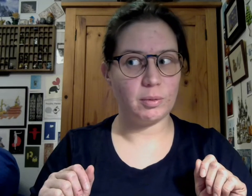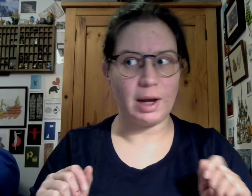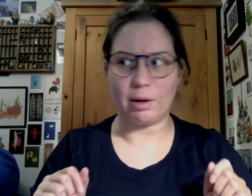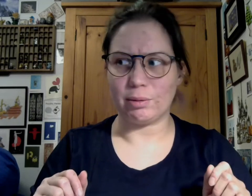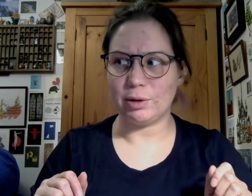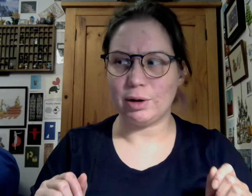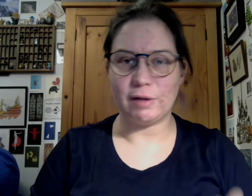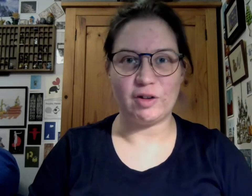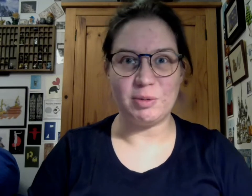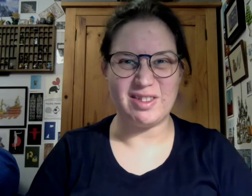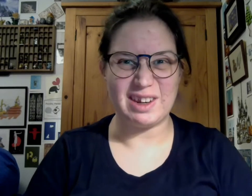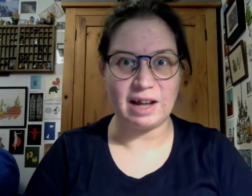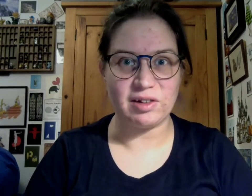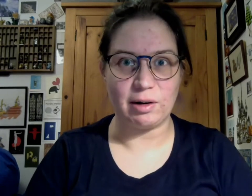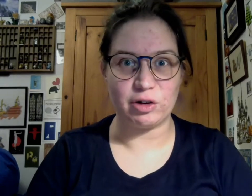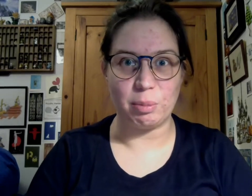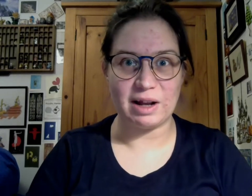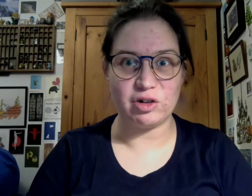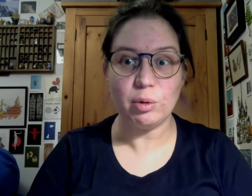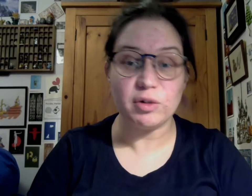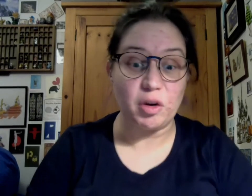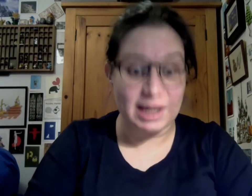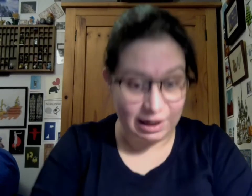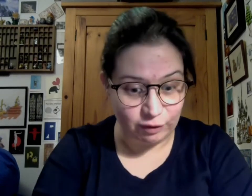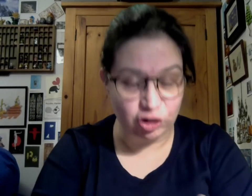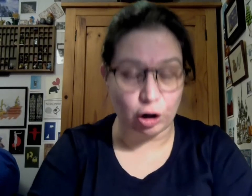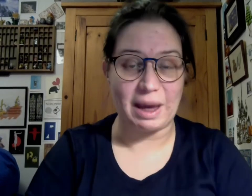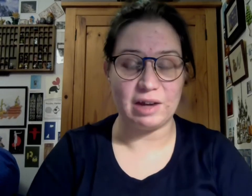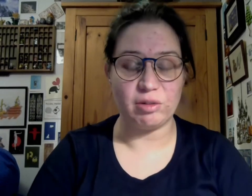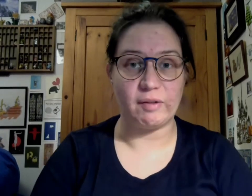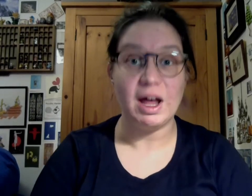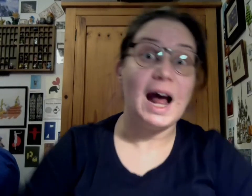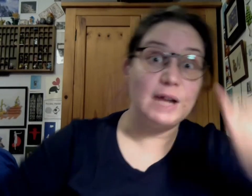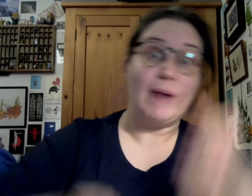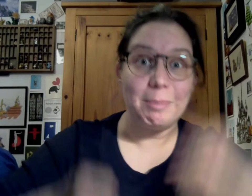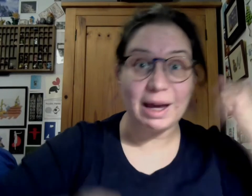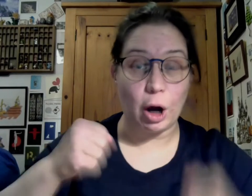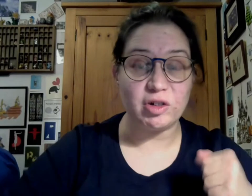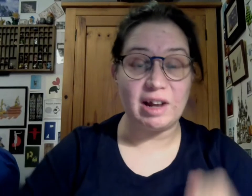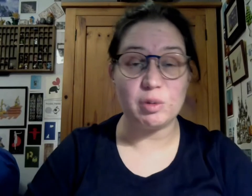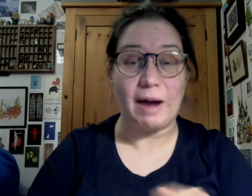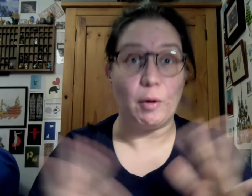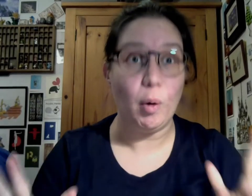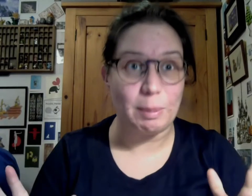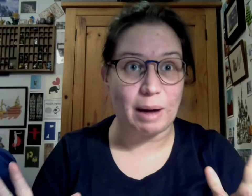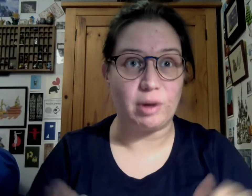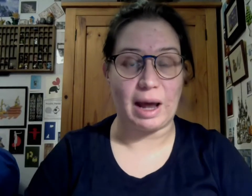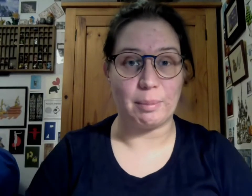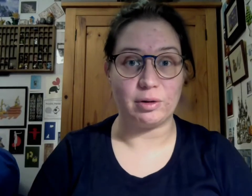Well, the fisherman didn't think that sounded too bad at all, so he let the fish go back into the river and he ran back home to tell his wife all about what had happened.